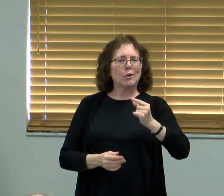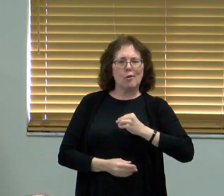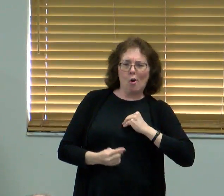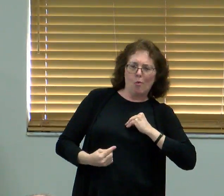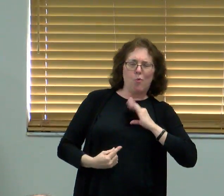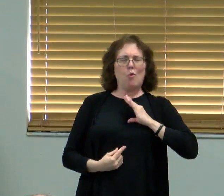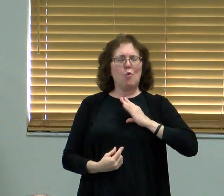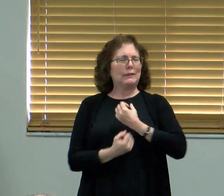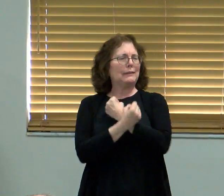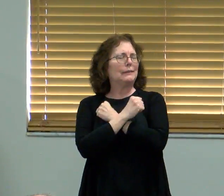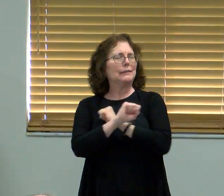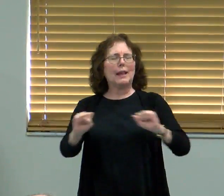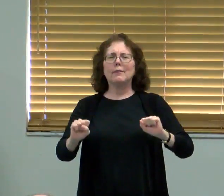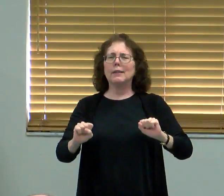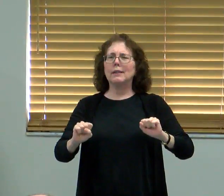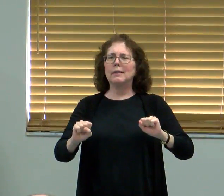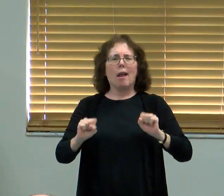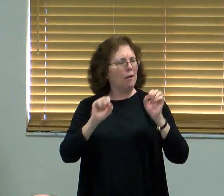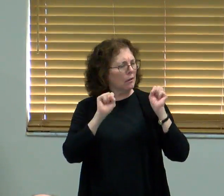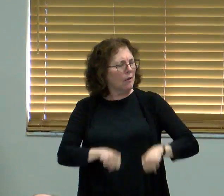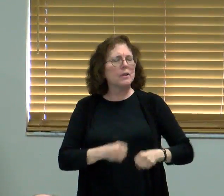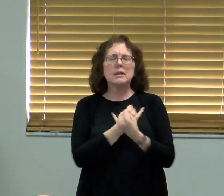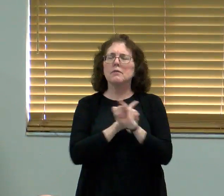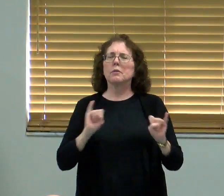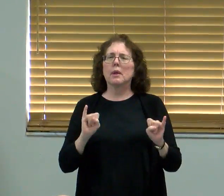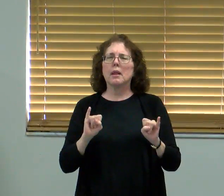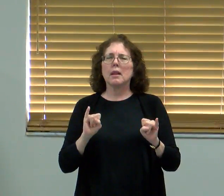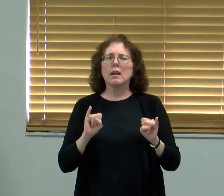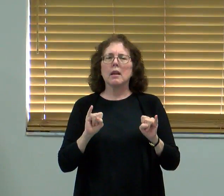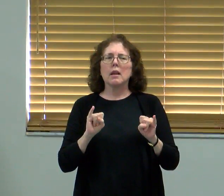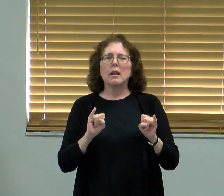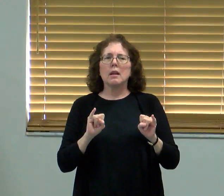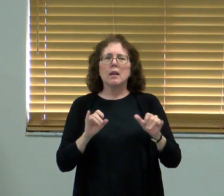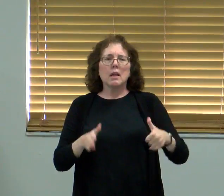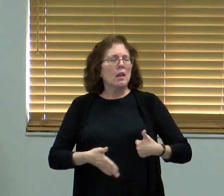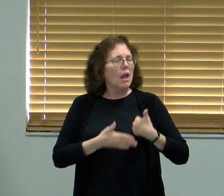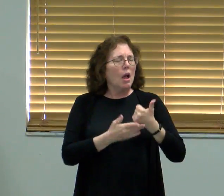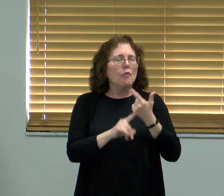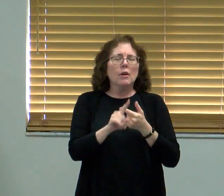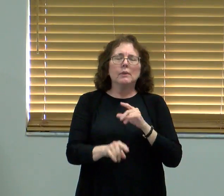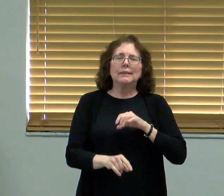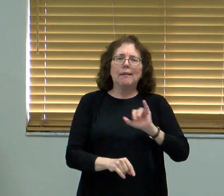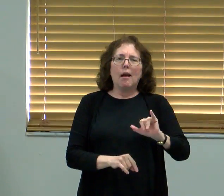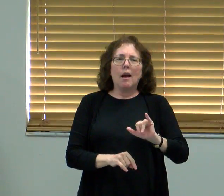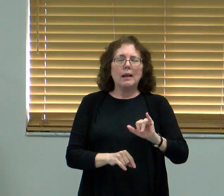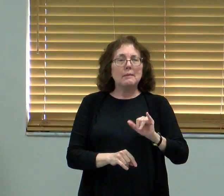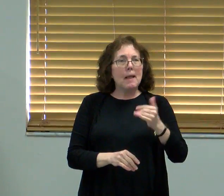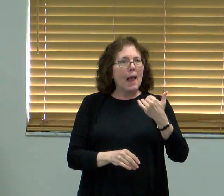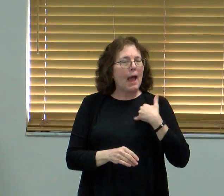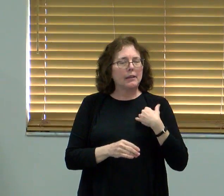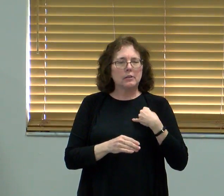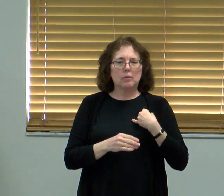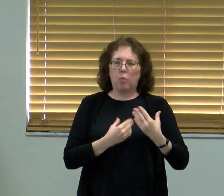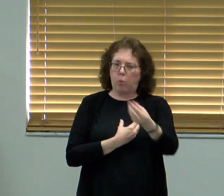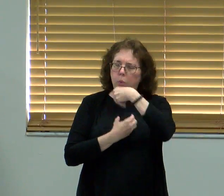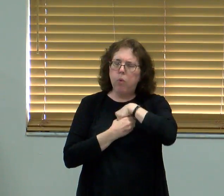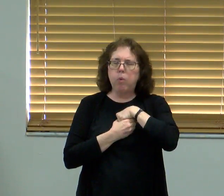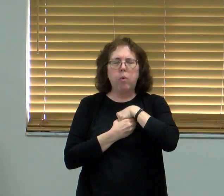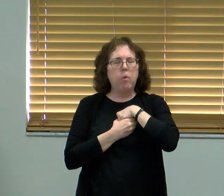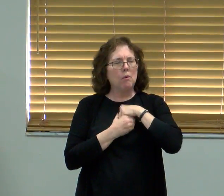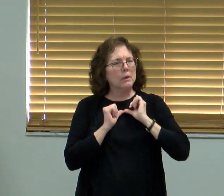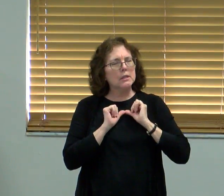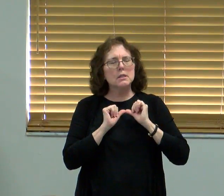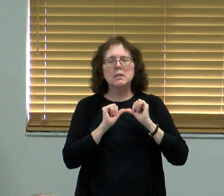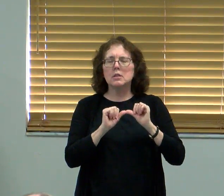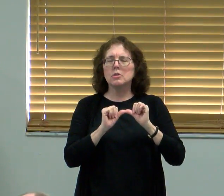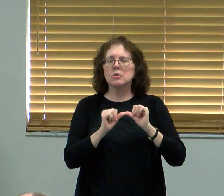security, safety, confidence, and independence. The contribution that Canine Companions for Independence has already had and will continue to have on our